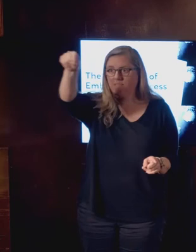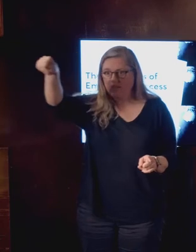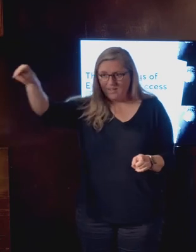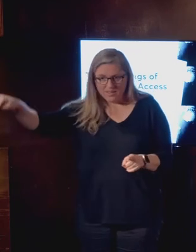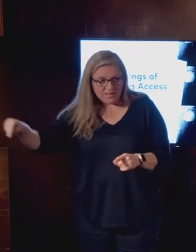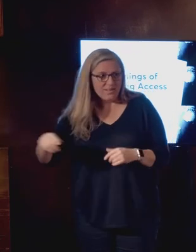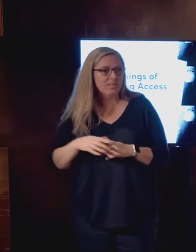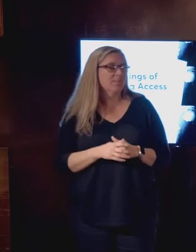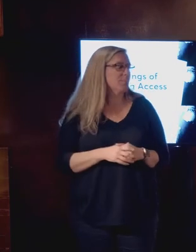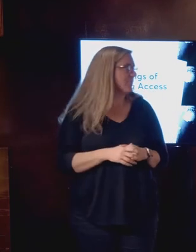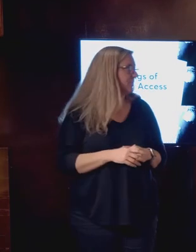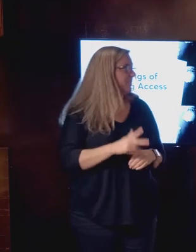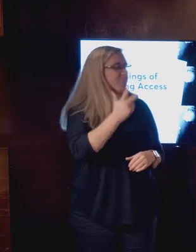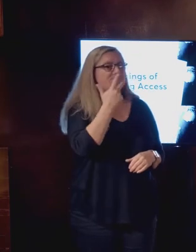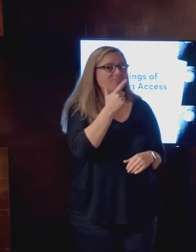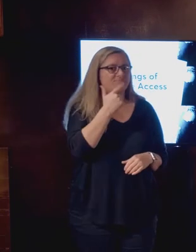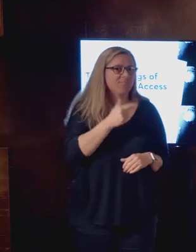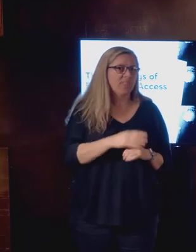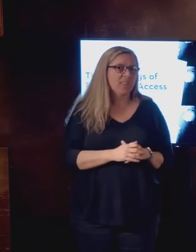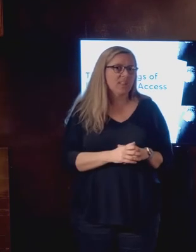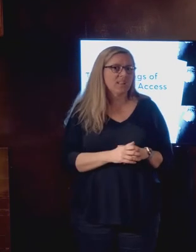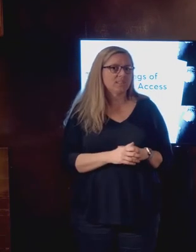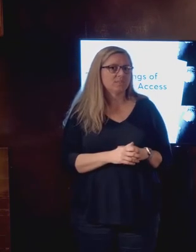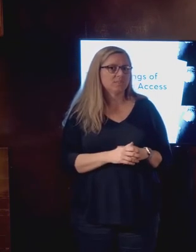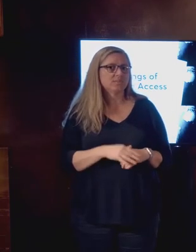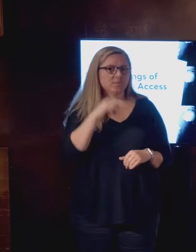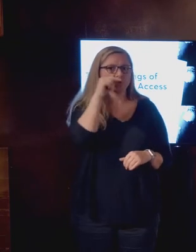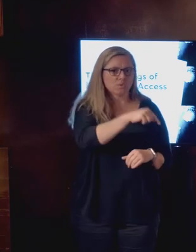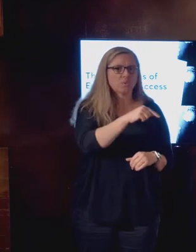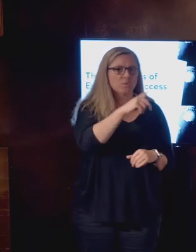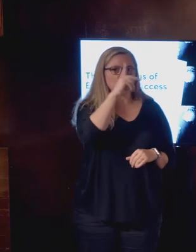show reviewed in, or, you know, say you could ask, could